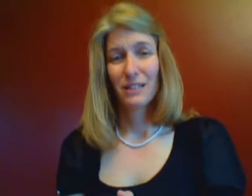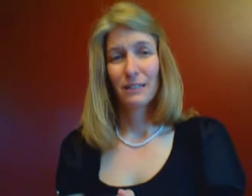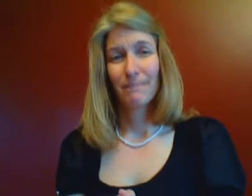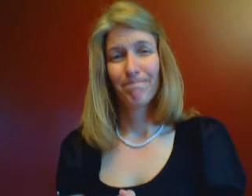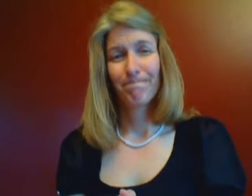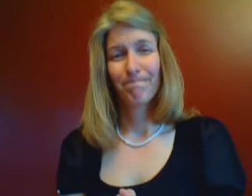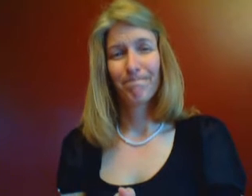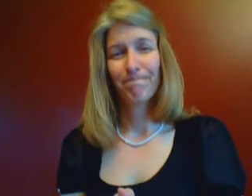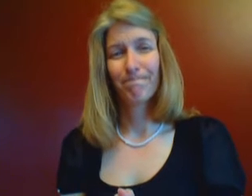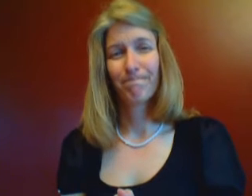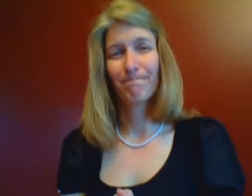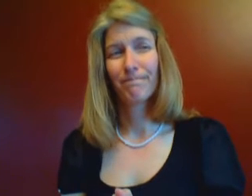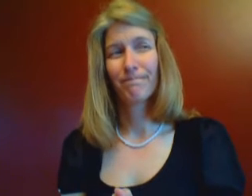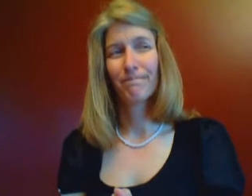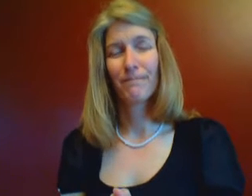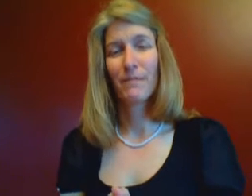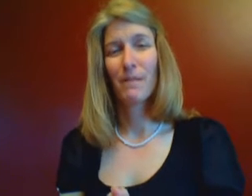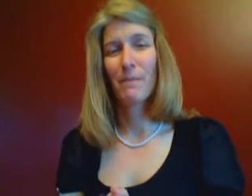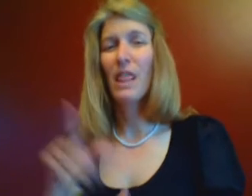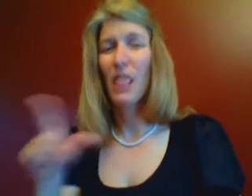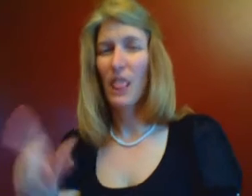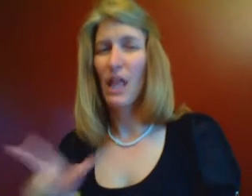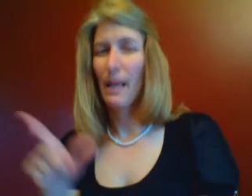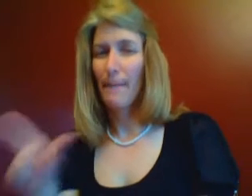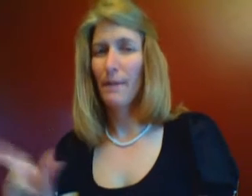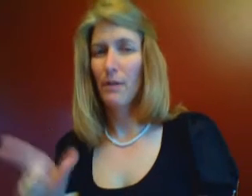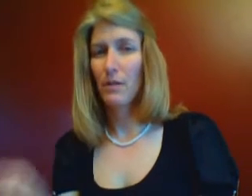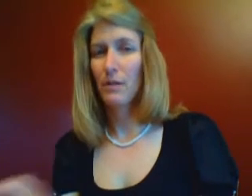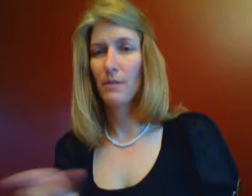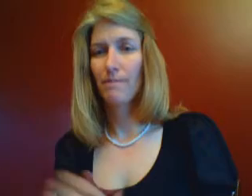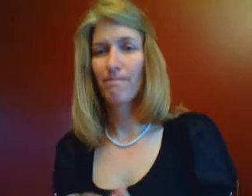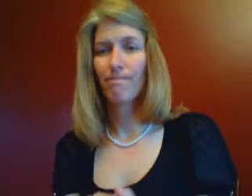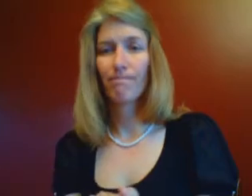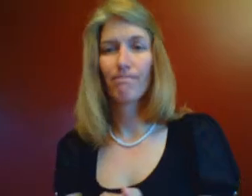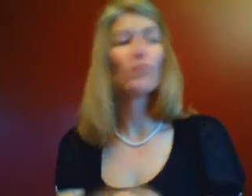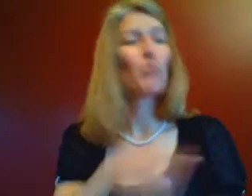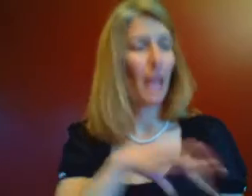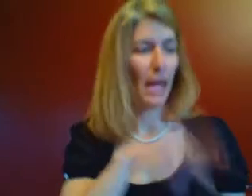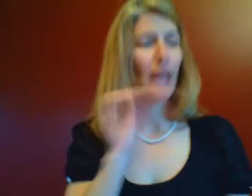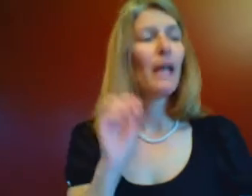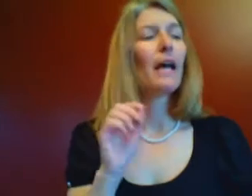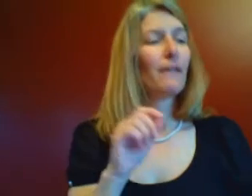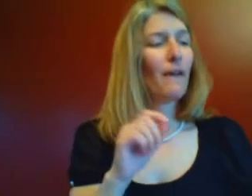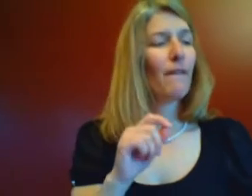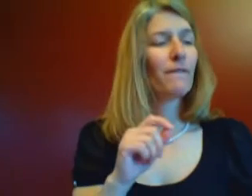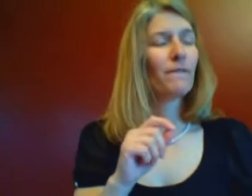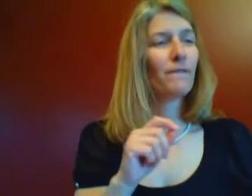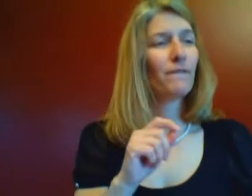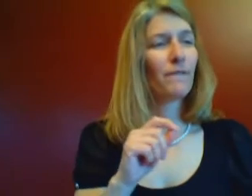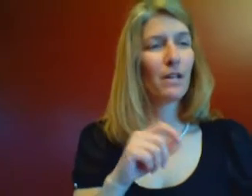they make those kind of stories at libraries. Yeah, you can find this story at the library. You're right. Well, I want you to listen to this